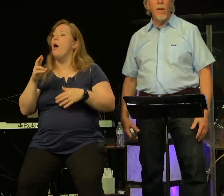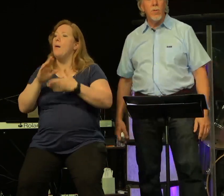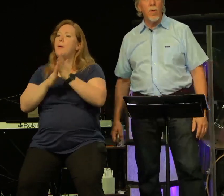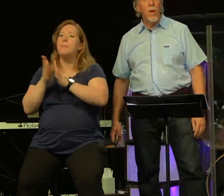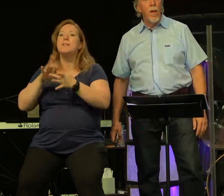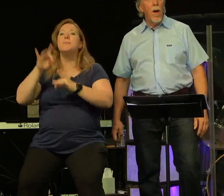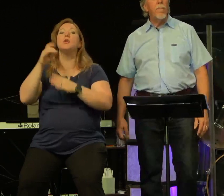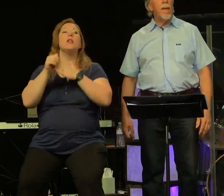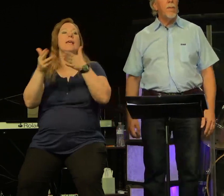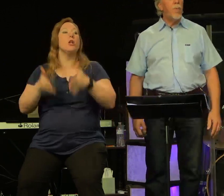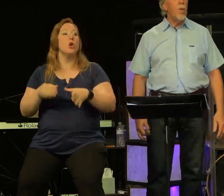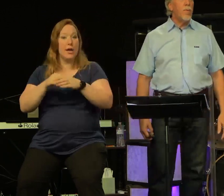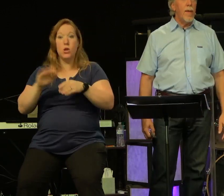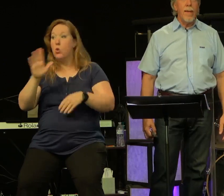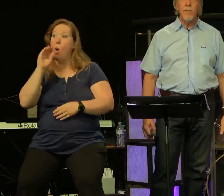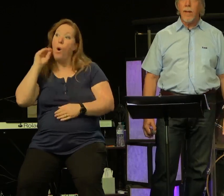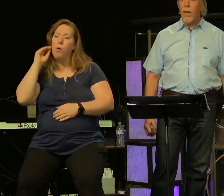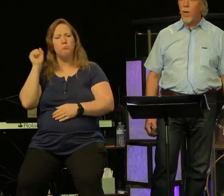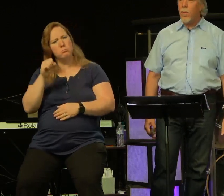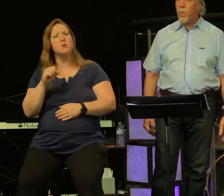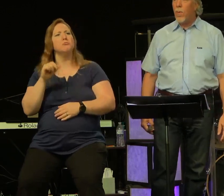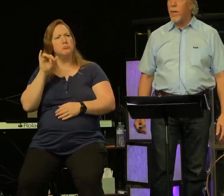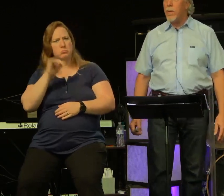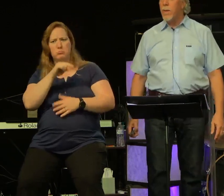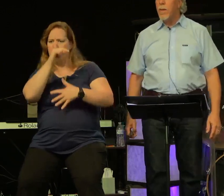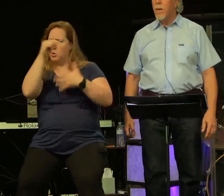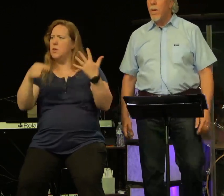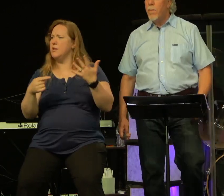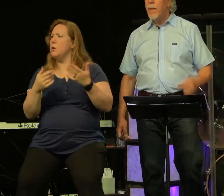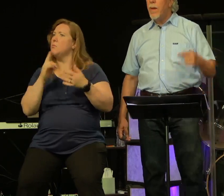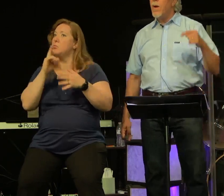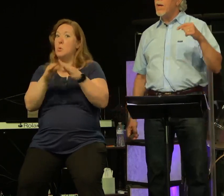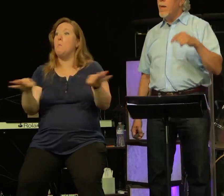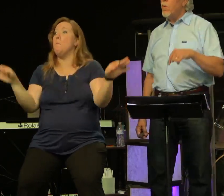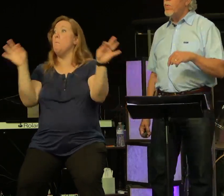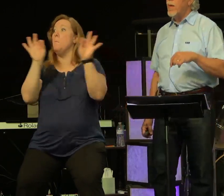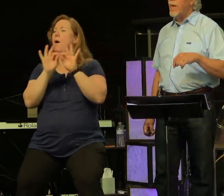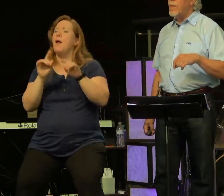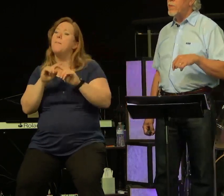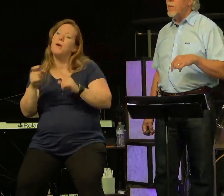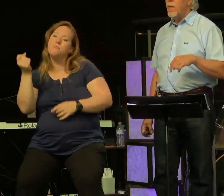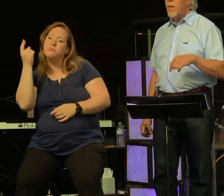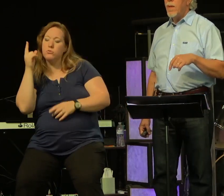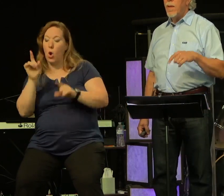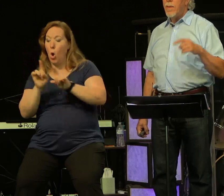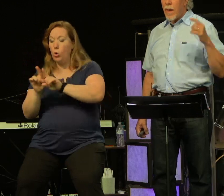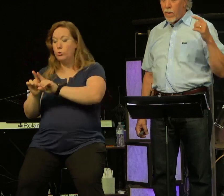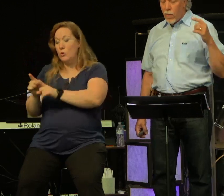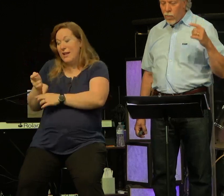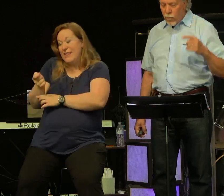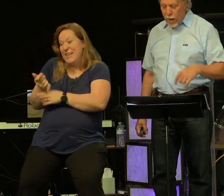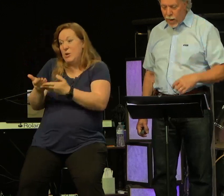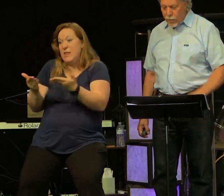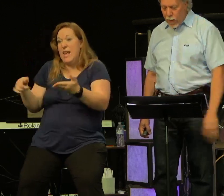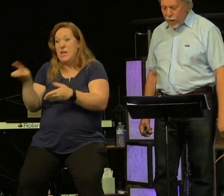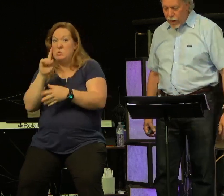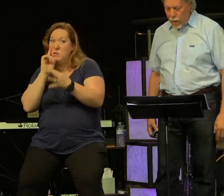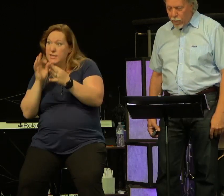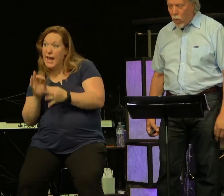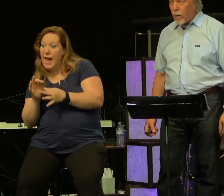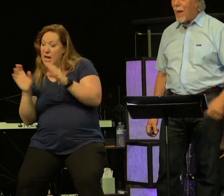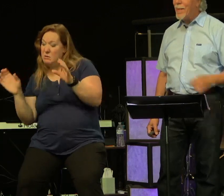household. Those are big, important things, and they are important. But there are little things that are very,